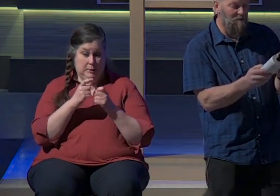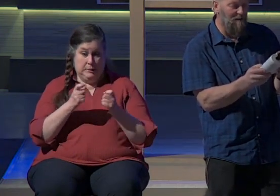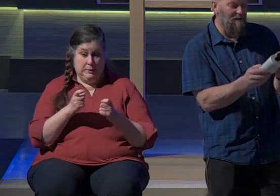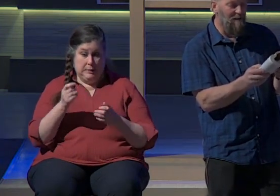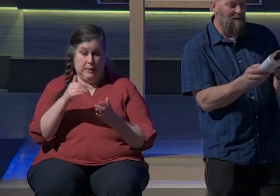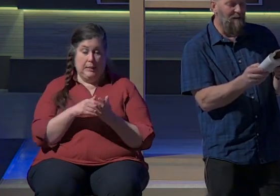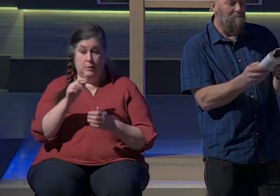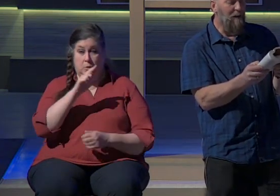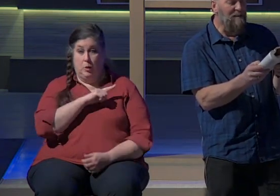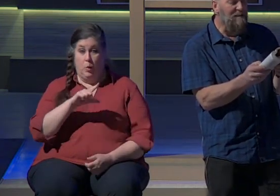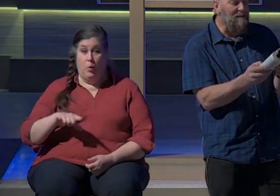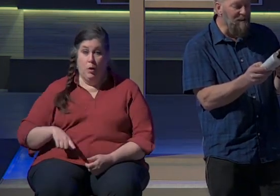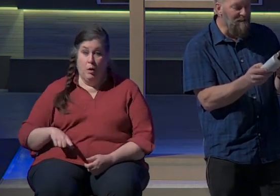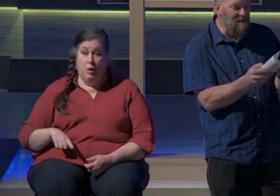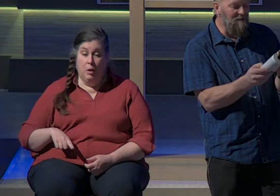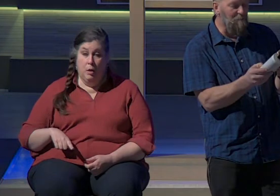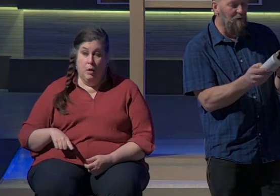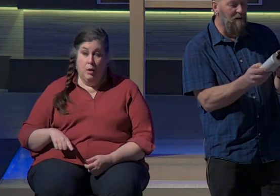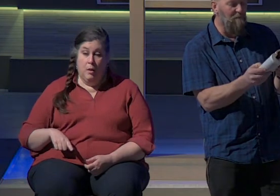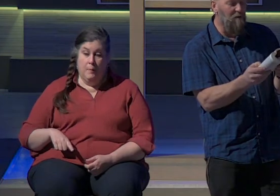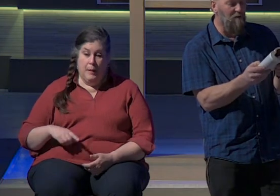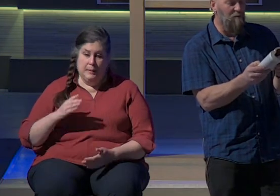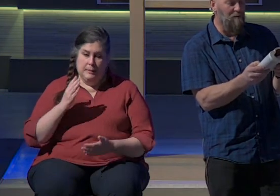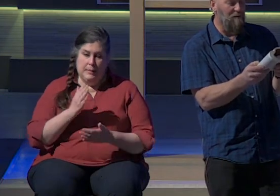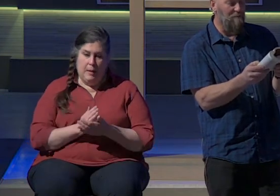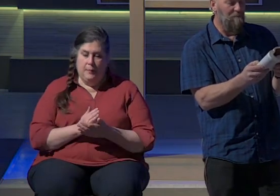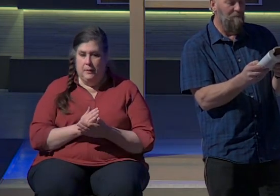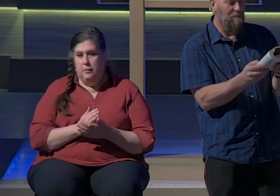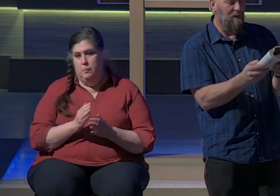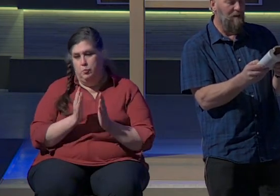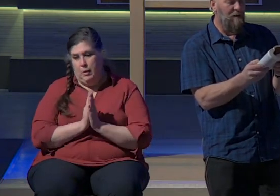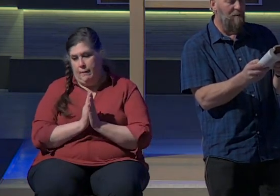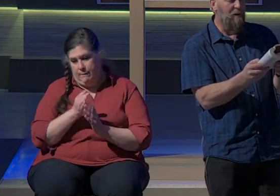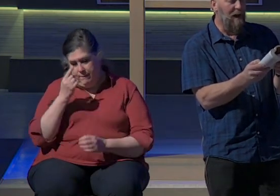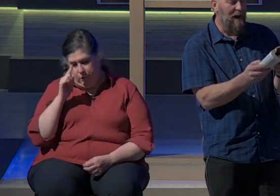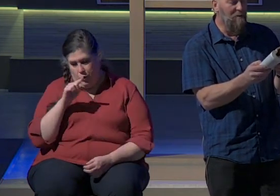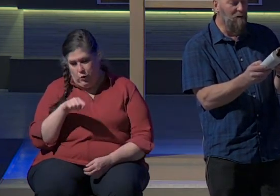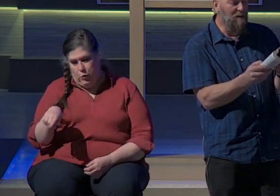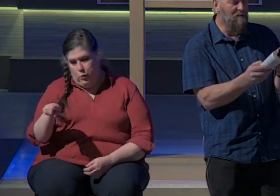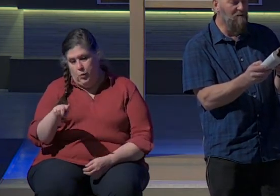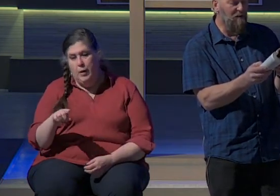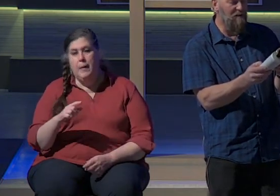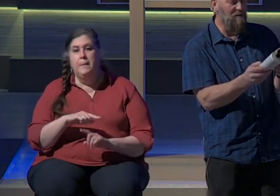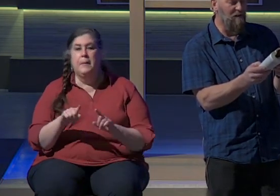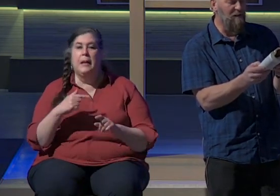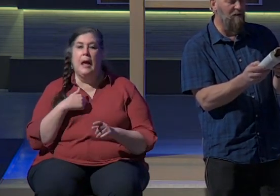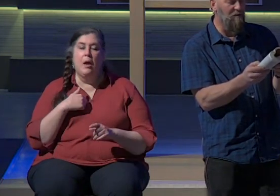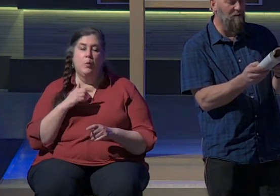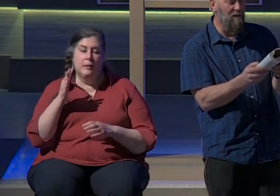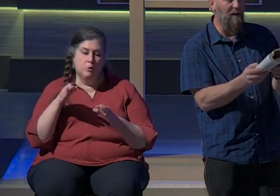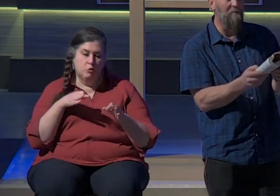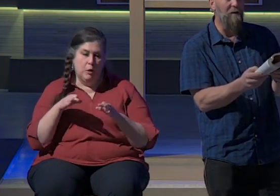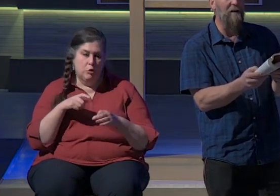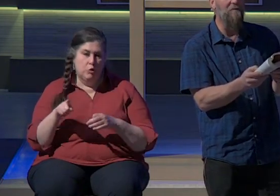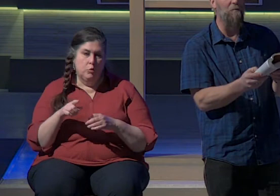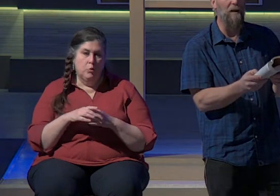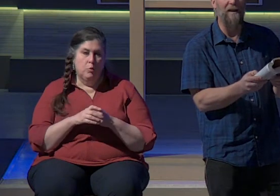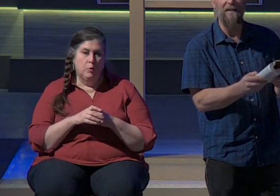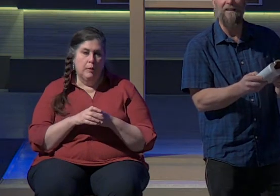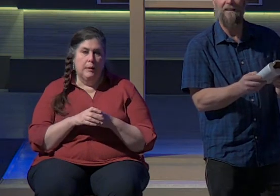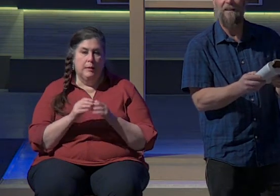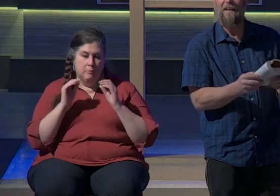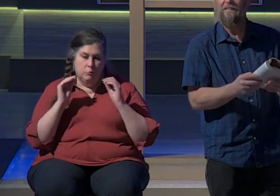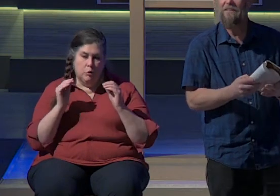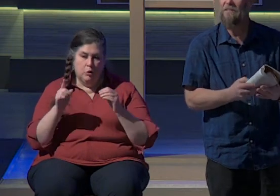the Lord by ceasing to pray for you. But I will instruct you in the good and right